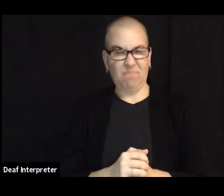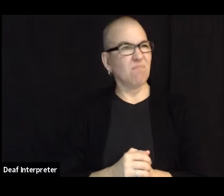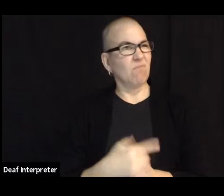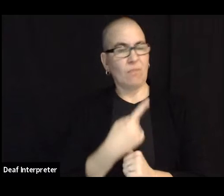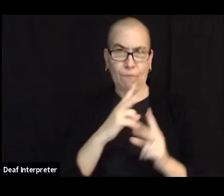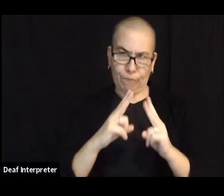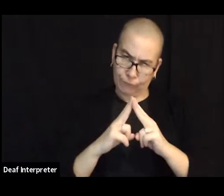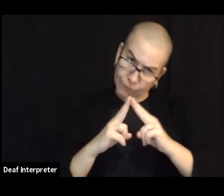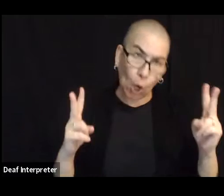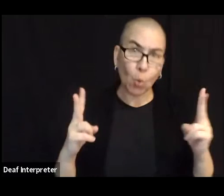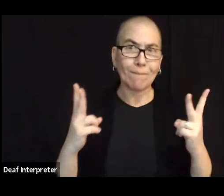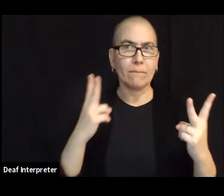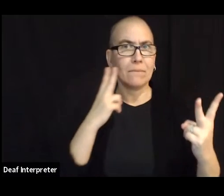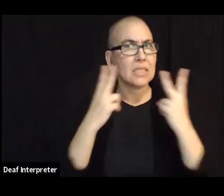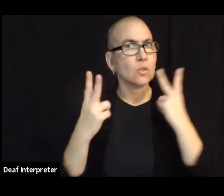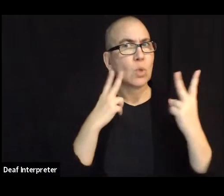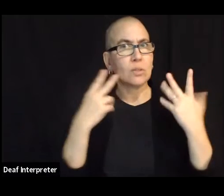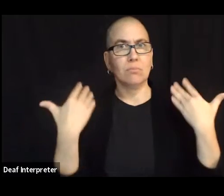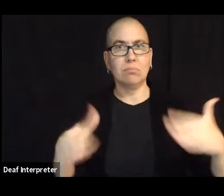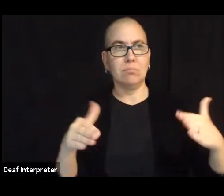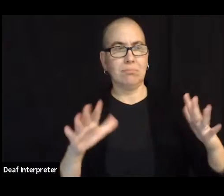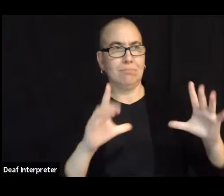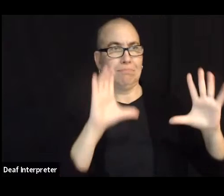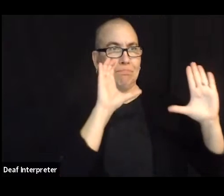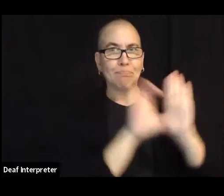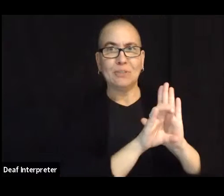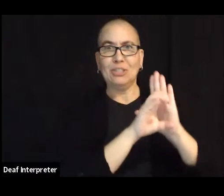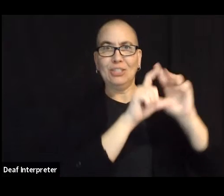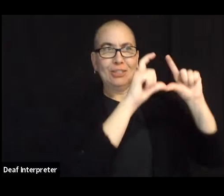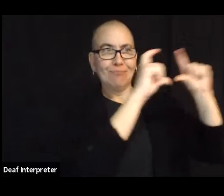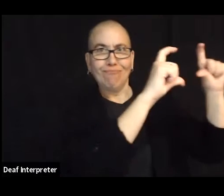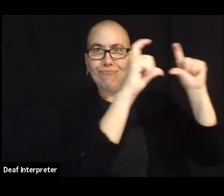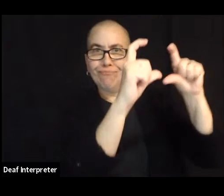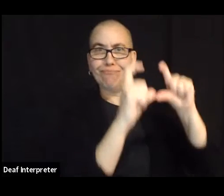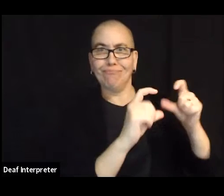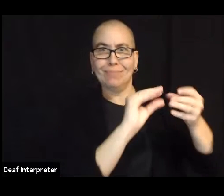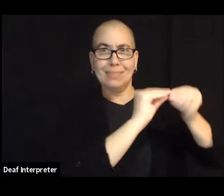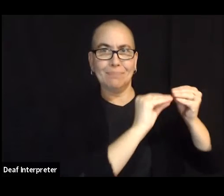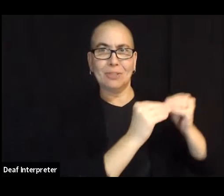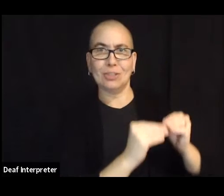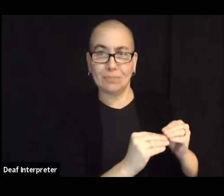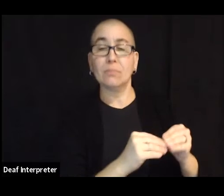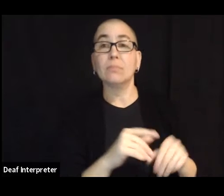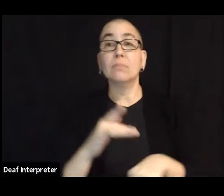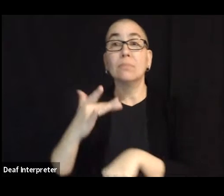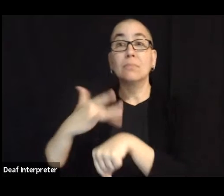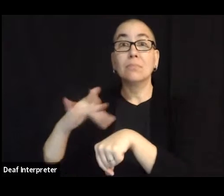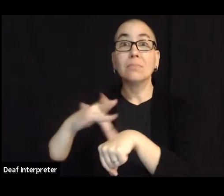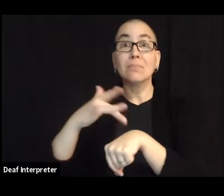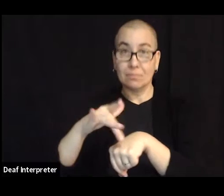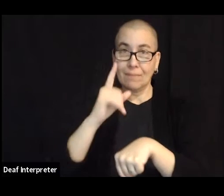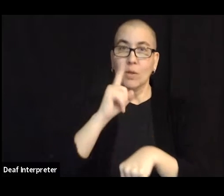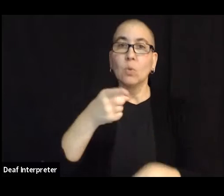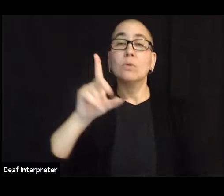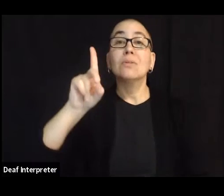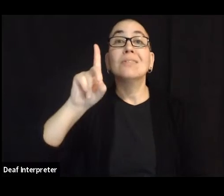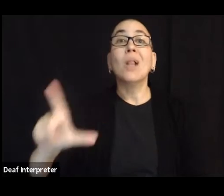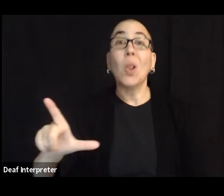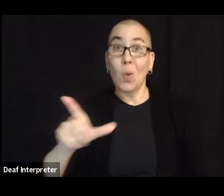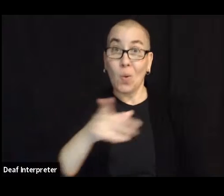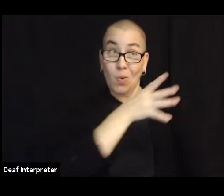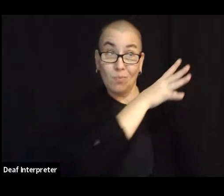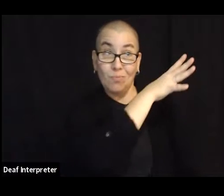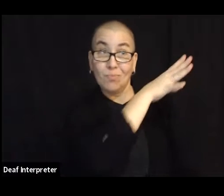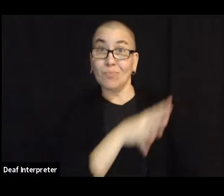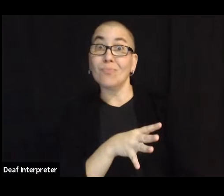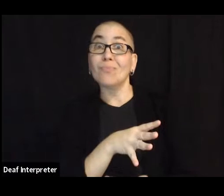on our website, but we will also make data available for download. Minnesota's vaccine dashboard helps